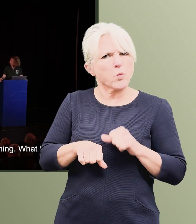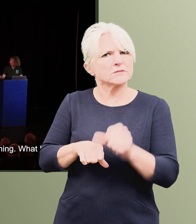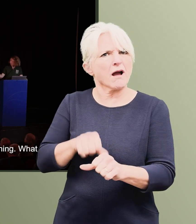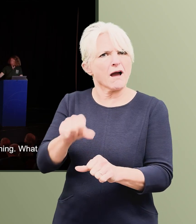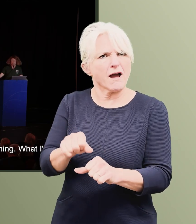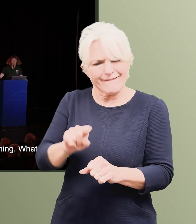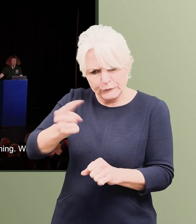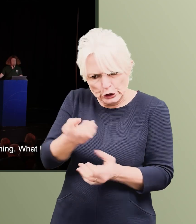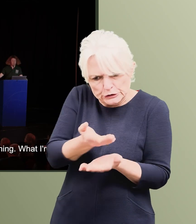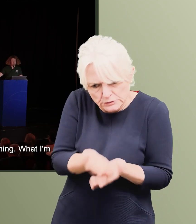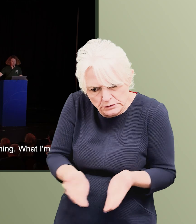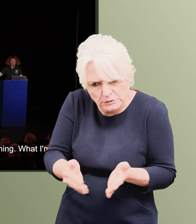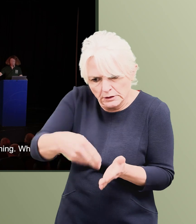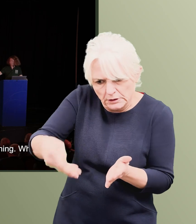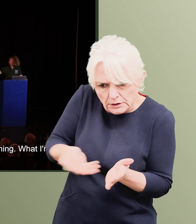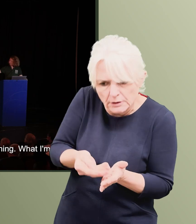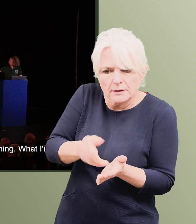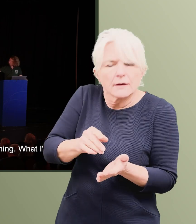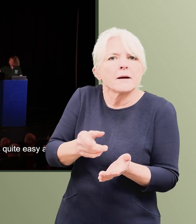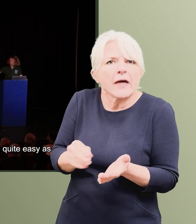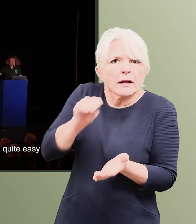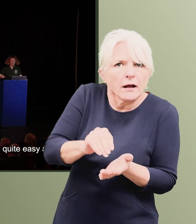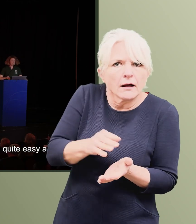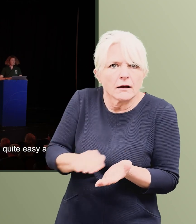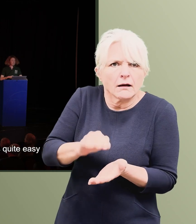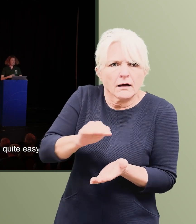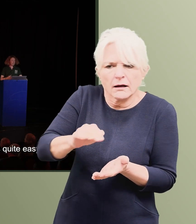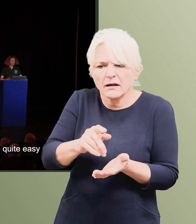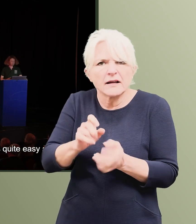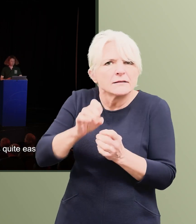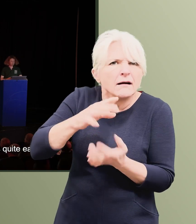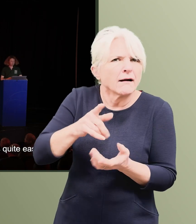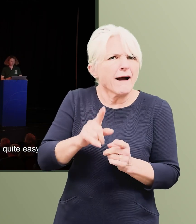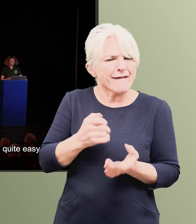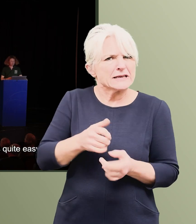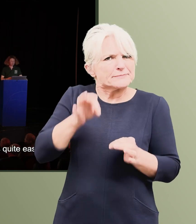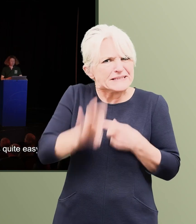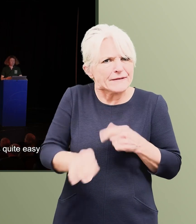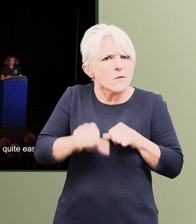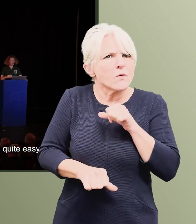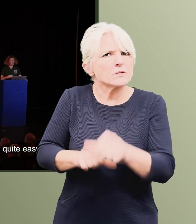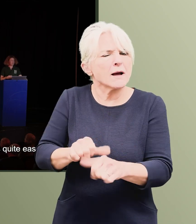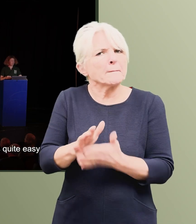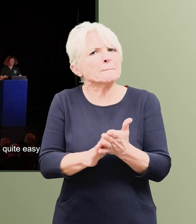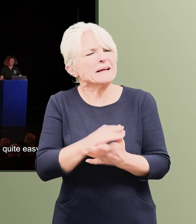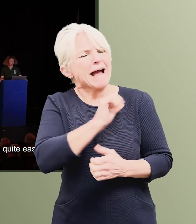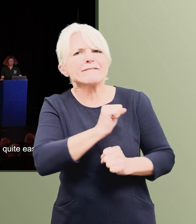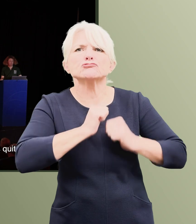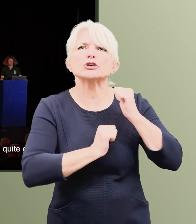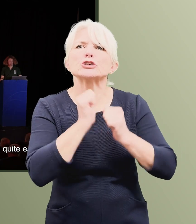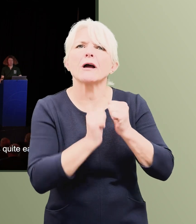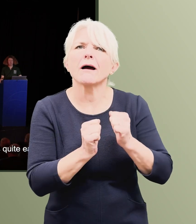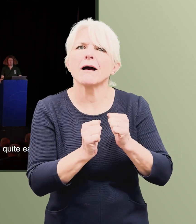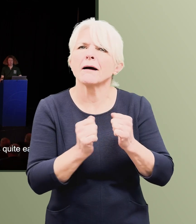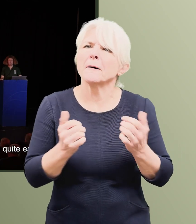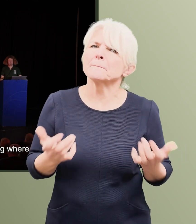something. What I'm pointing out in this bit below is that this is actual structured deposition. It is quite easy as